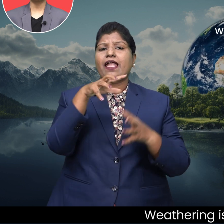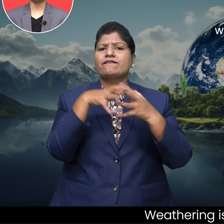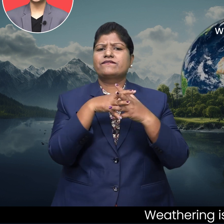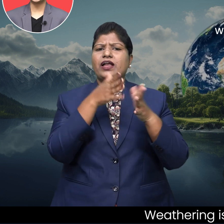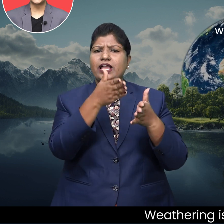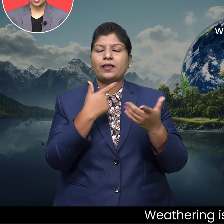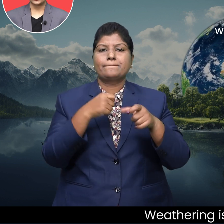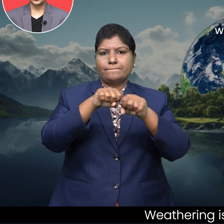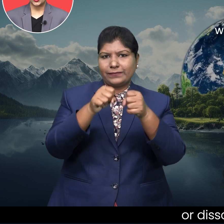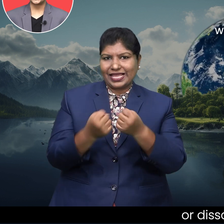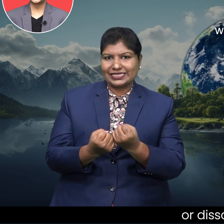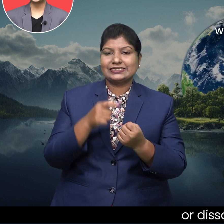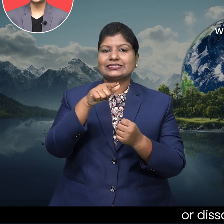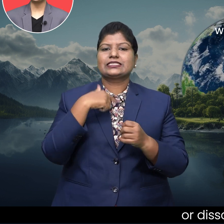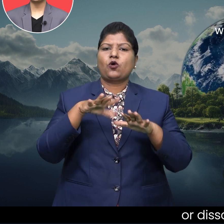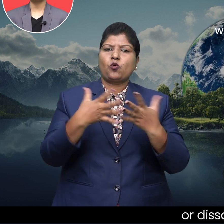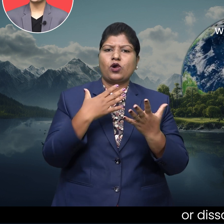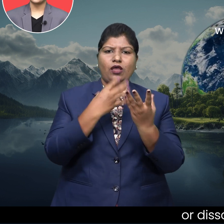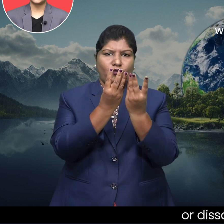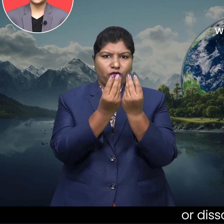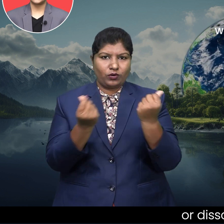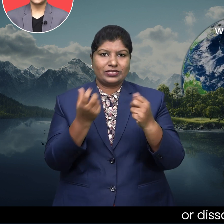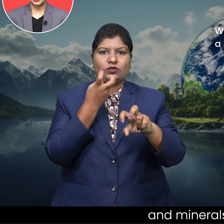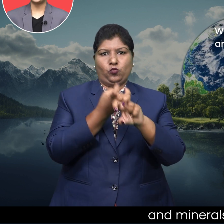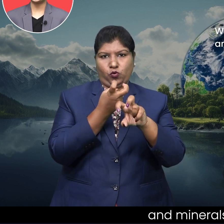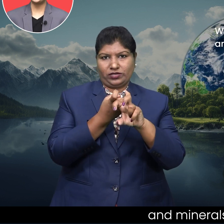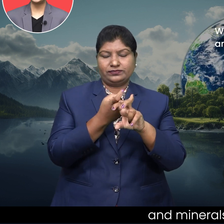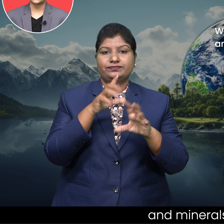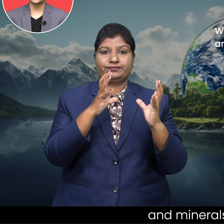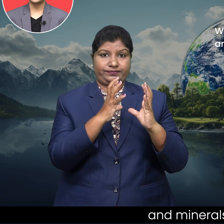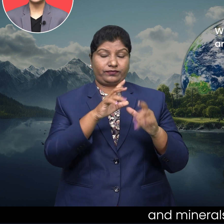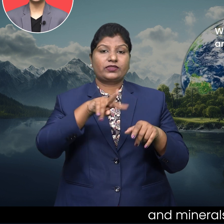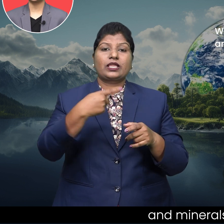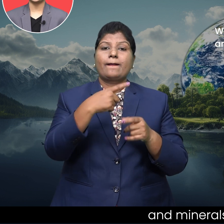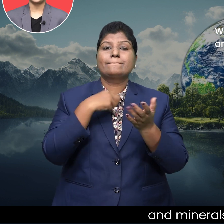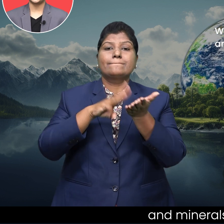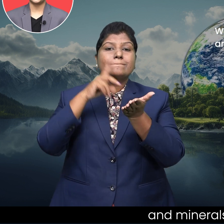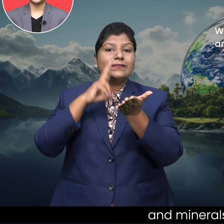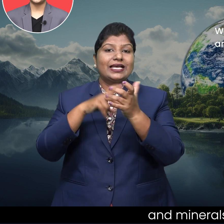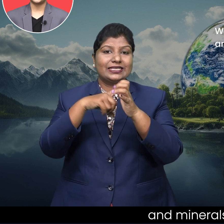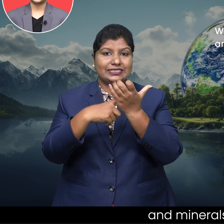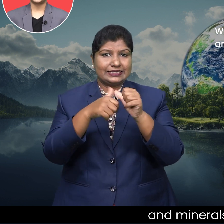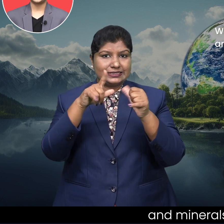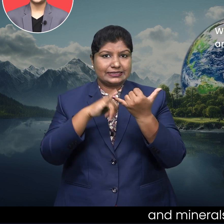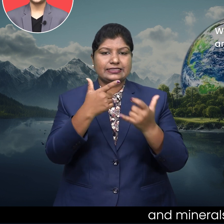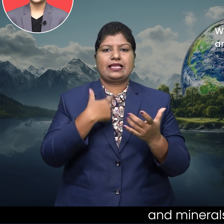weathering is the breaking down or dissolving of rocks and minerals on Earth's surface.